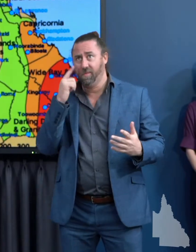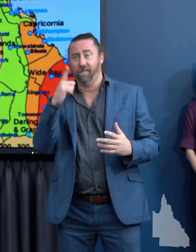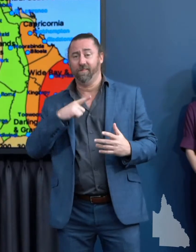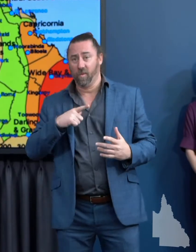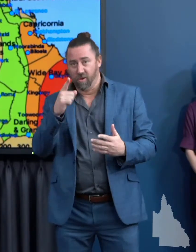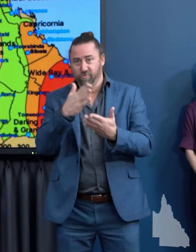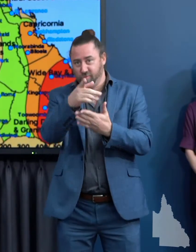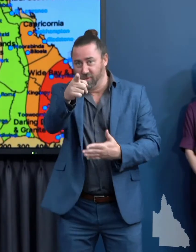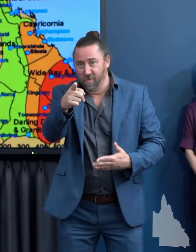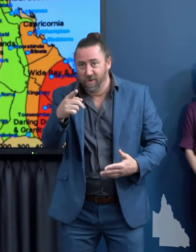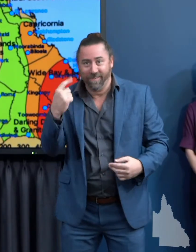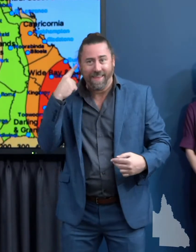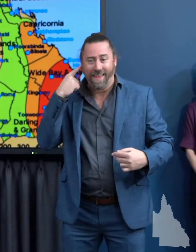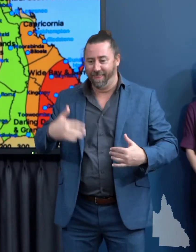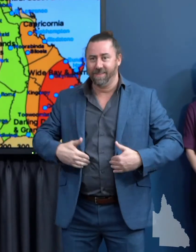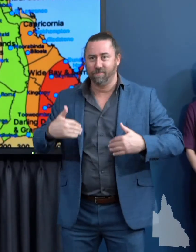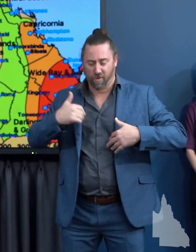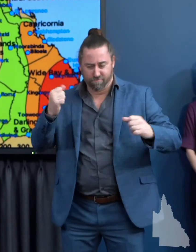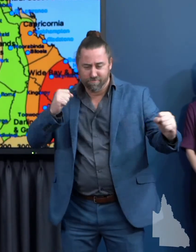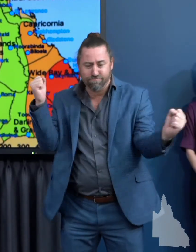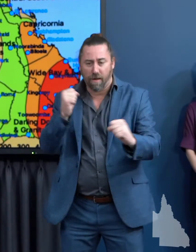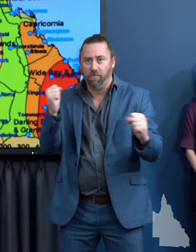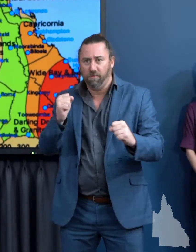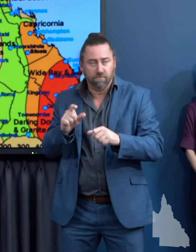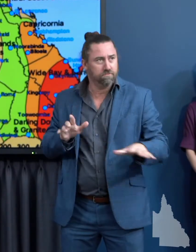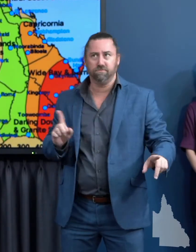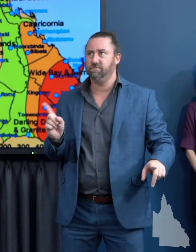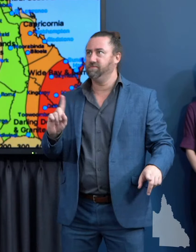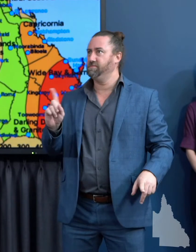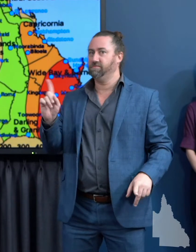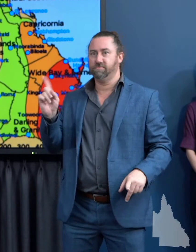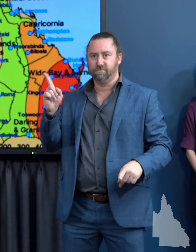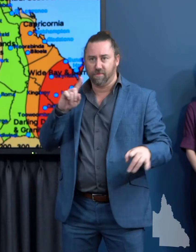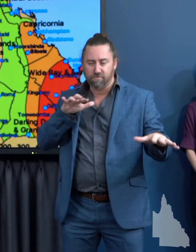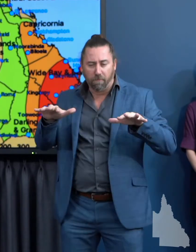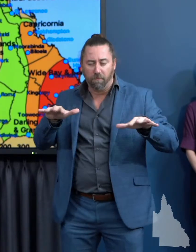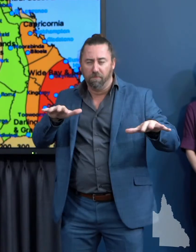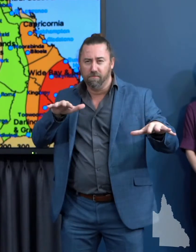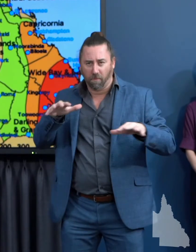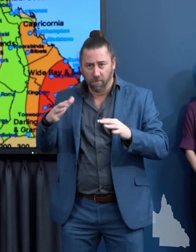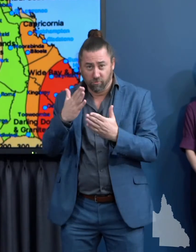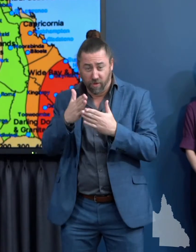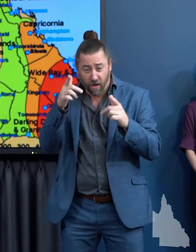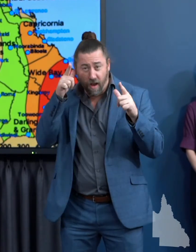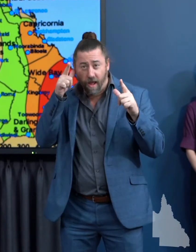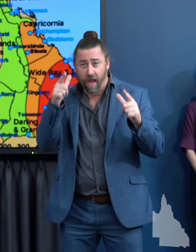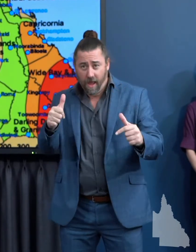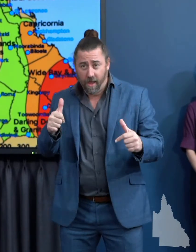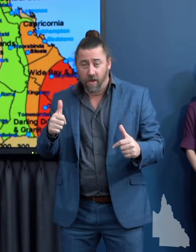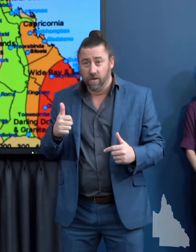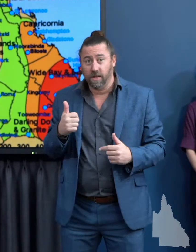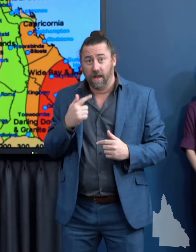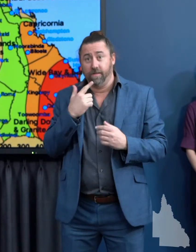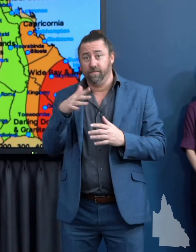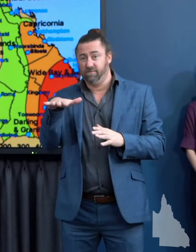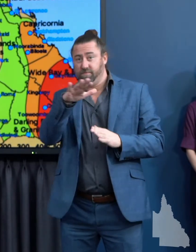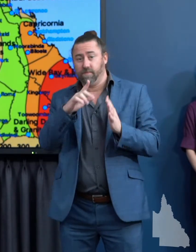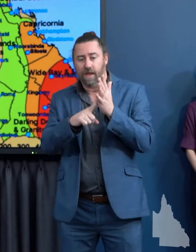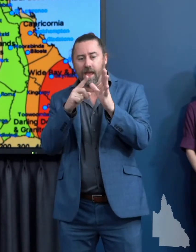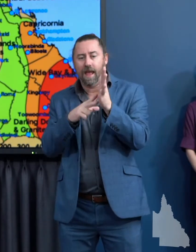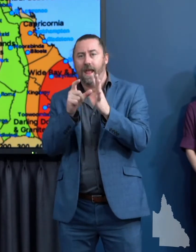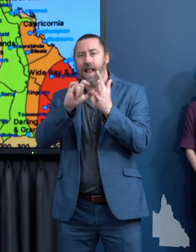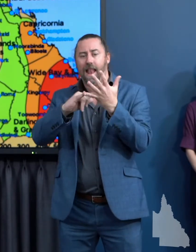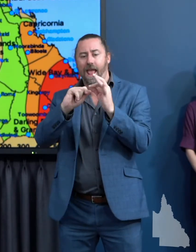because they've been woken up with those severe storms and to some extent large damage around that Landsborough